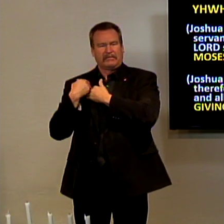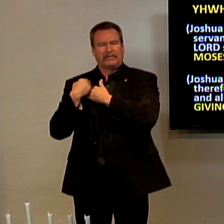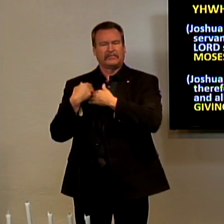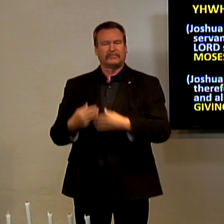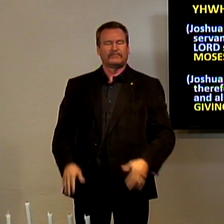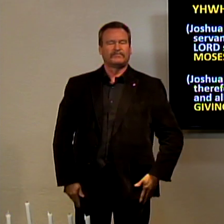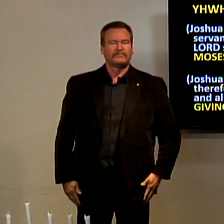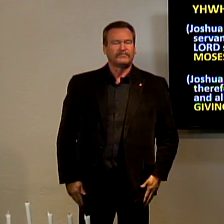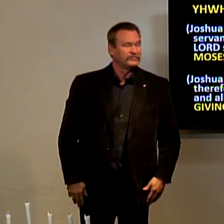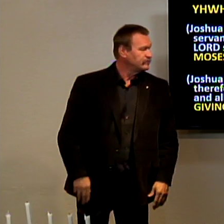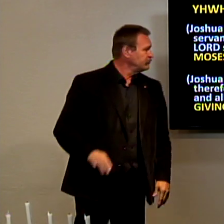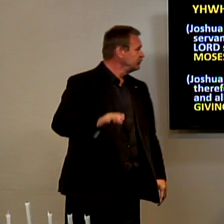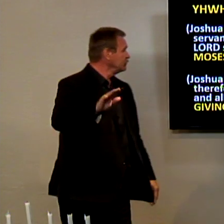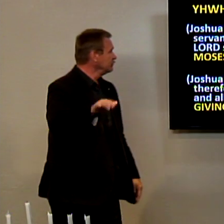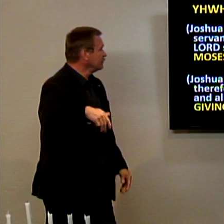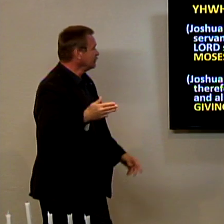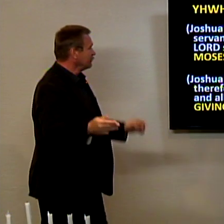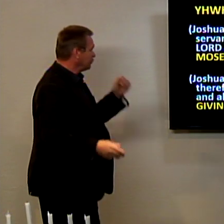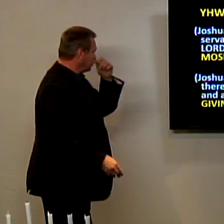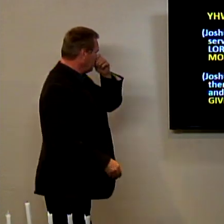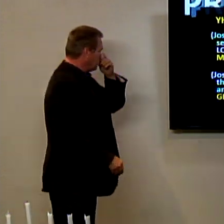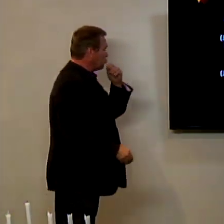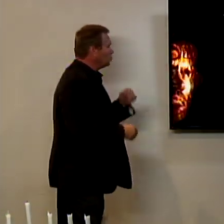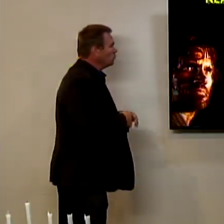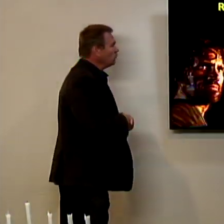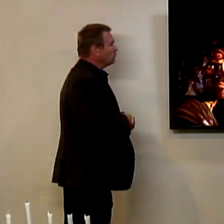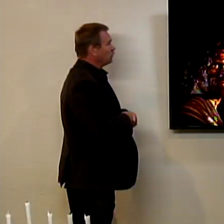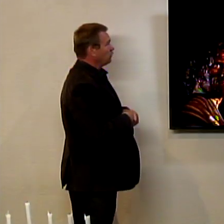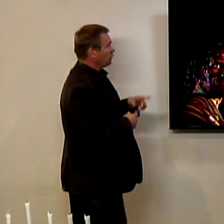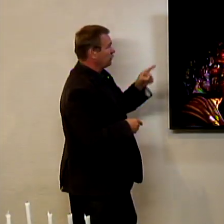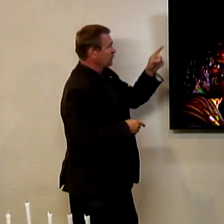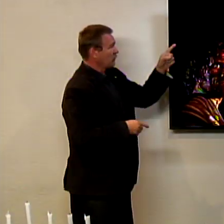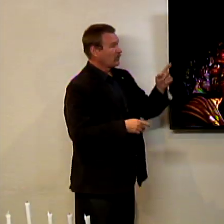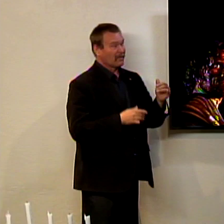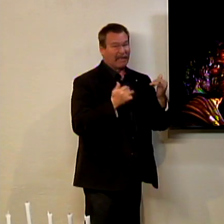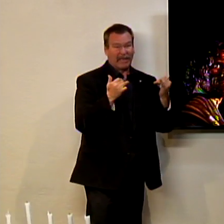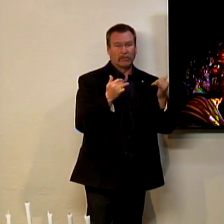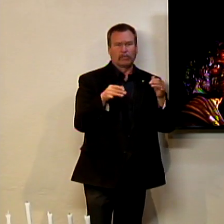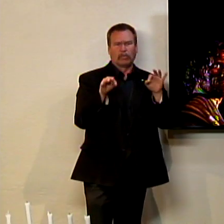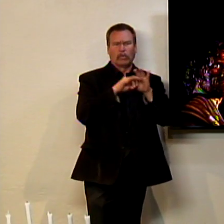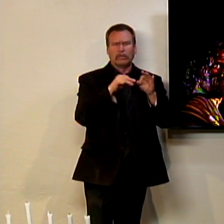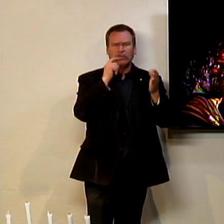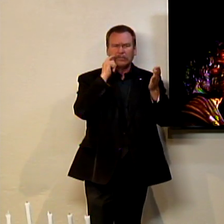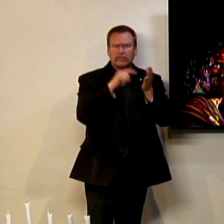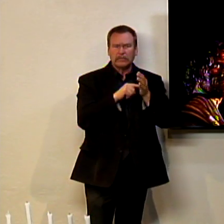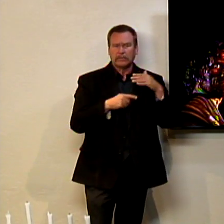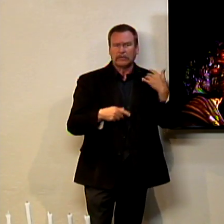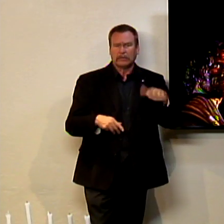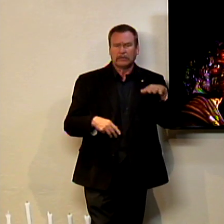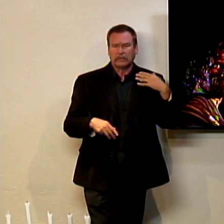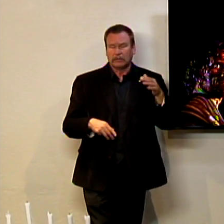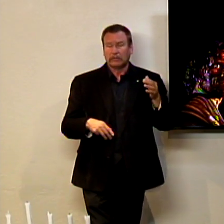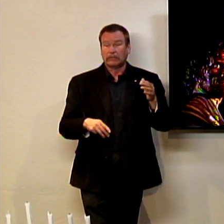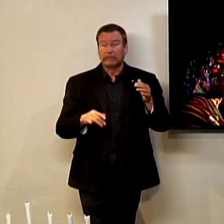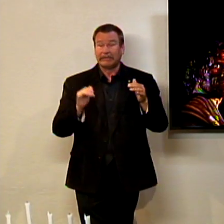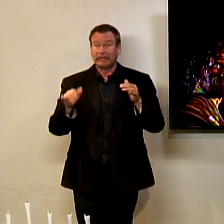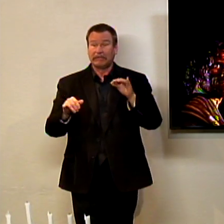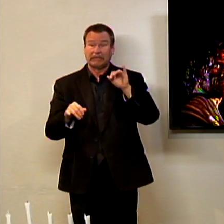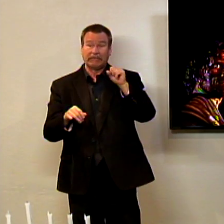Take up this responsibility and go. Now it's important here that we take notice of